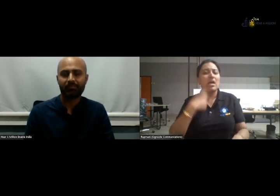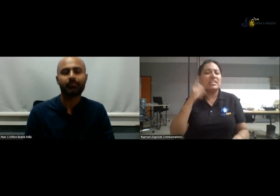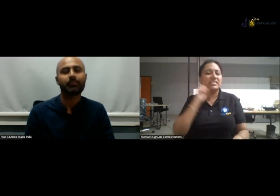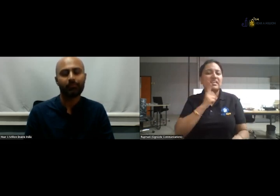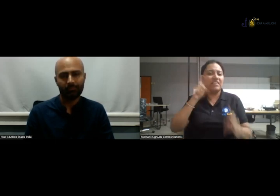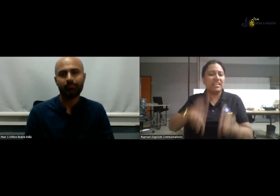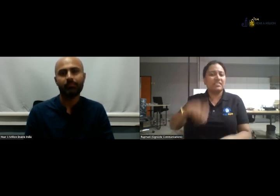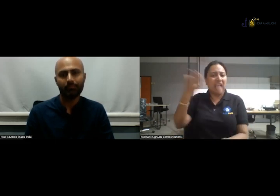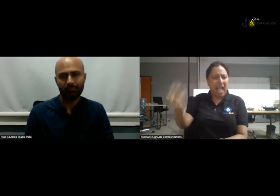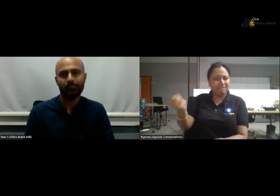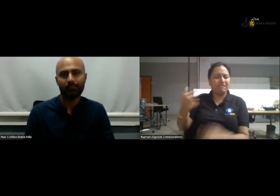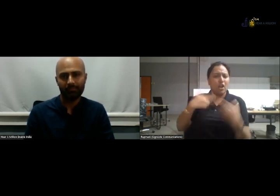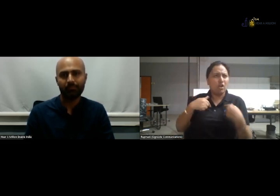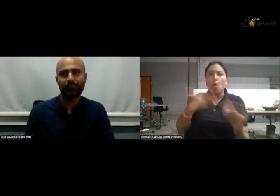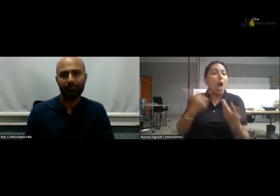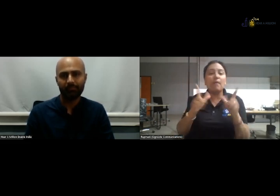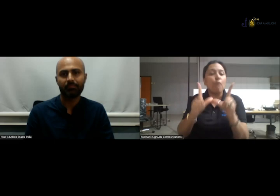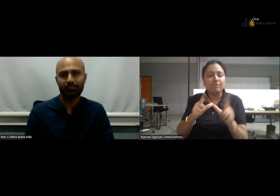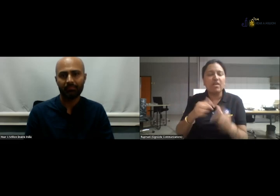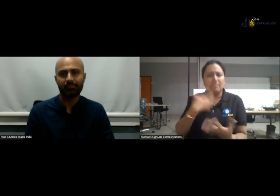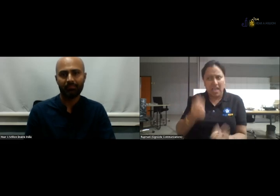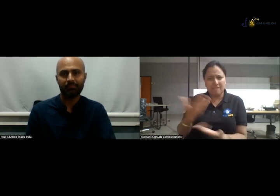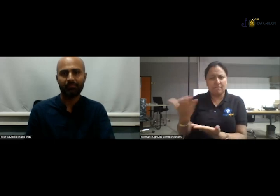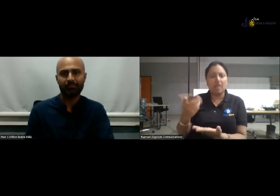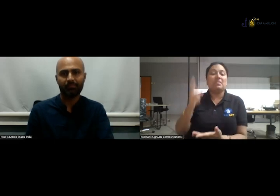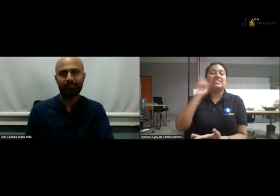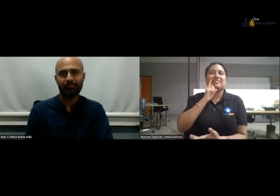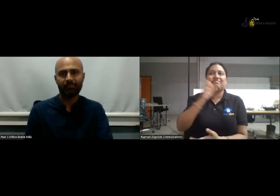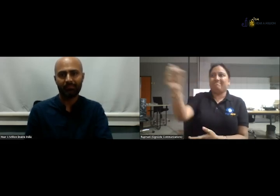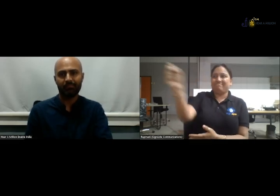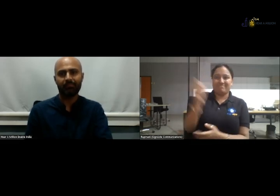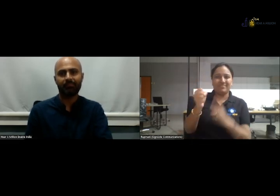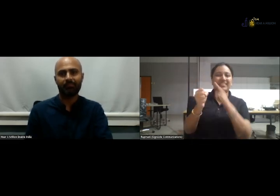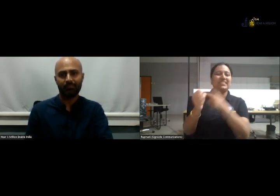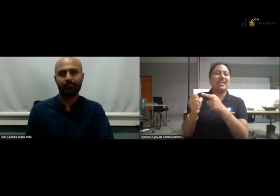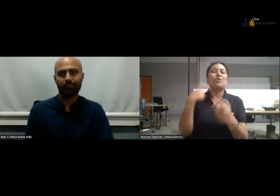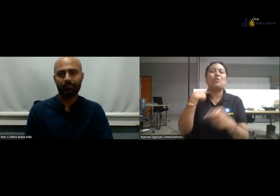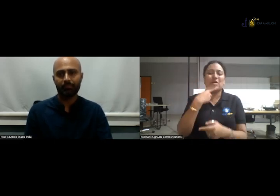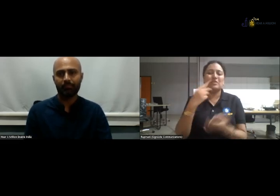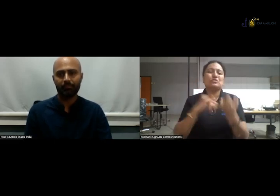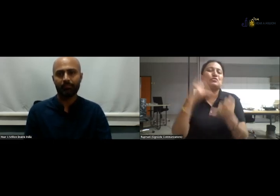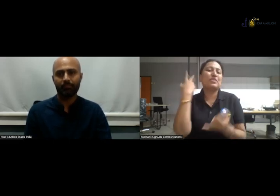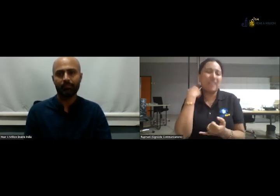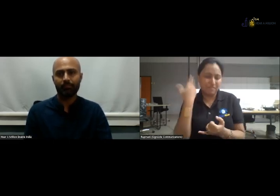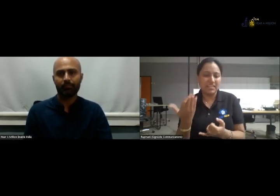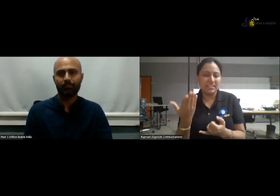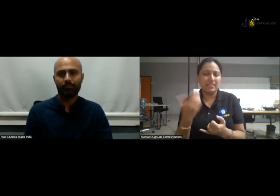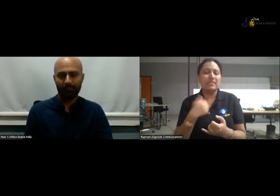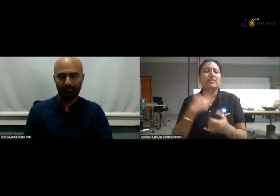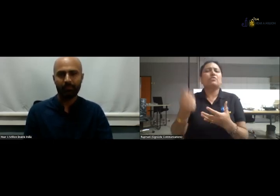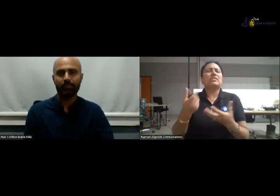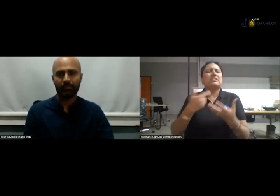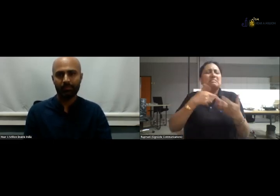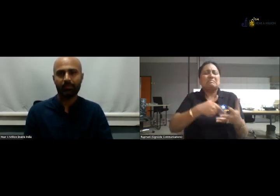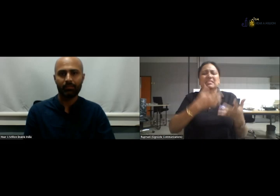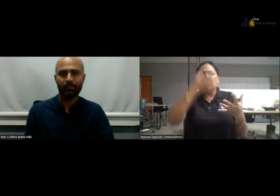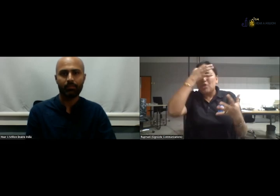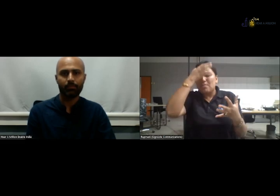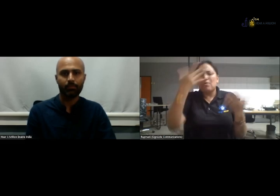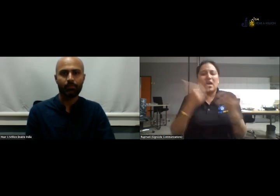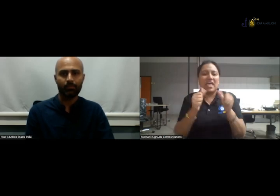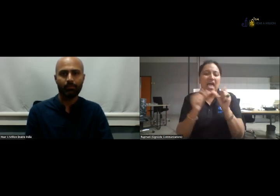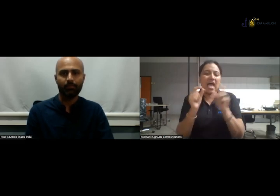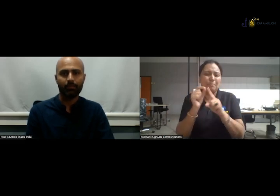So why she always used to tell me, why you are always dependent on hearing people? We have deaf people here who can, solve,